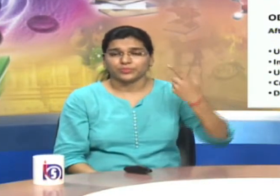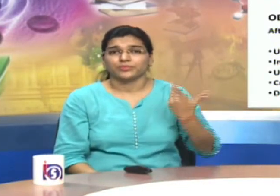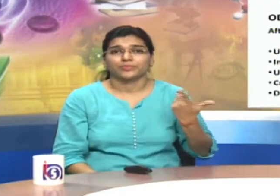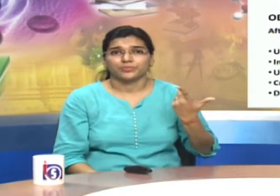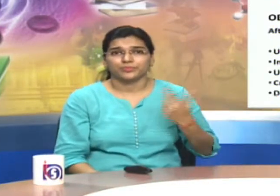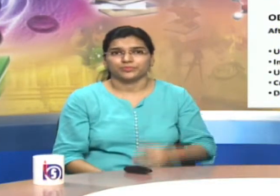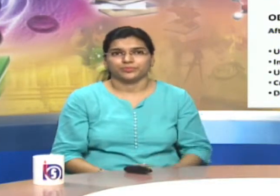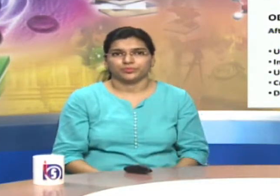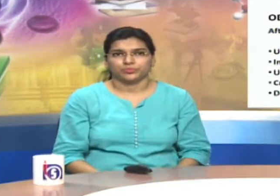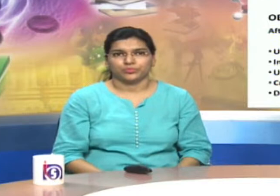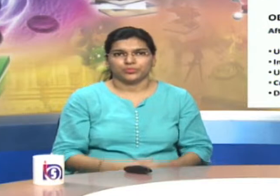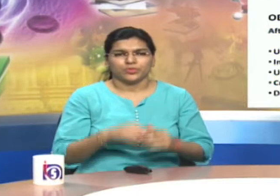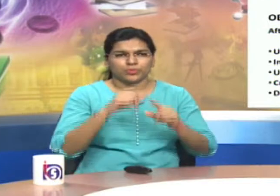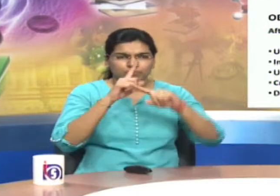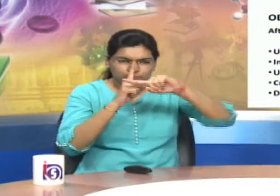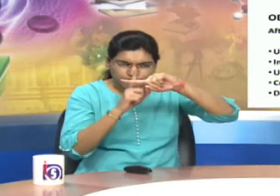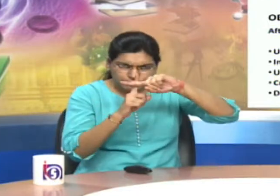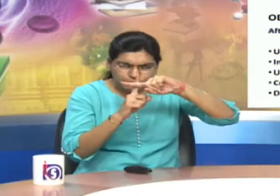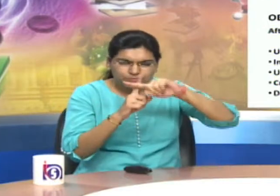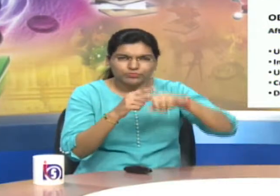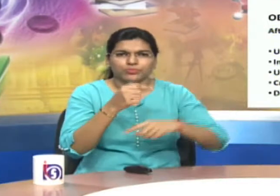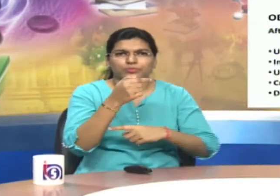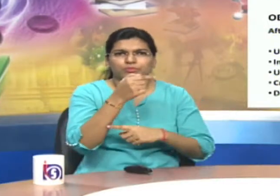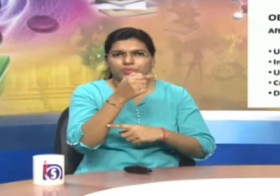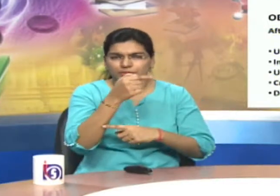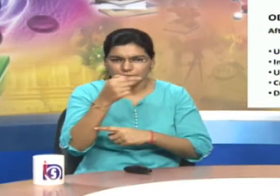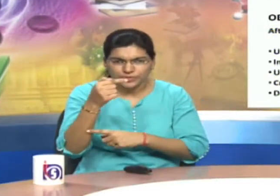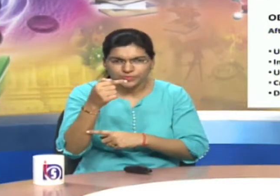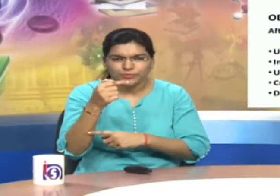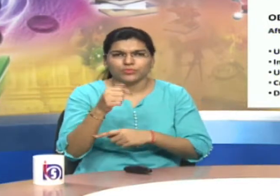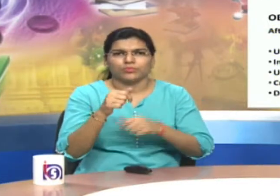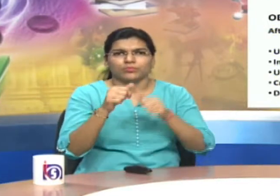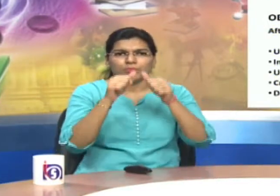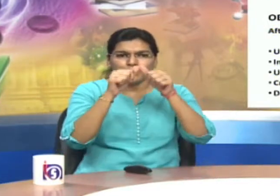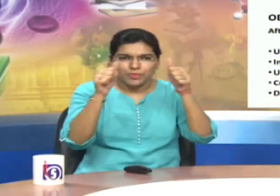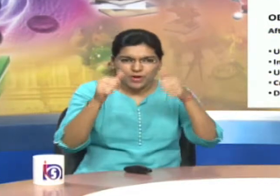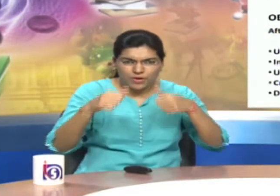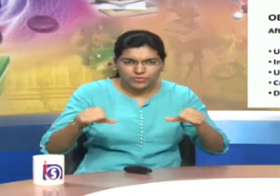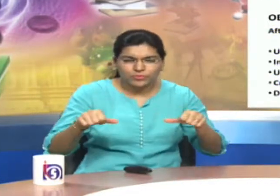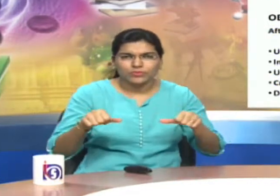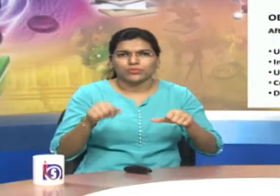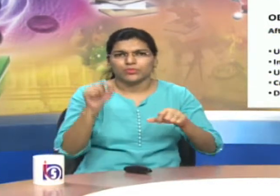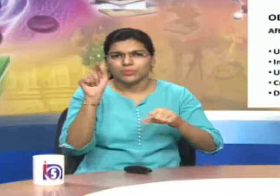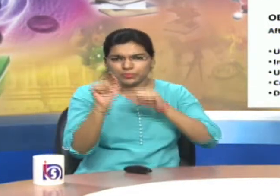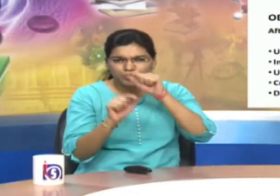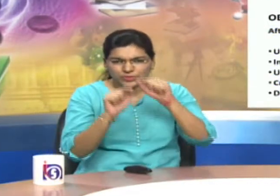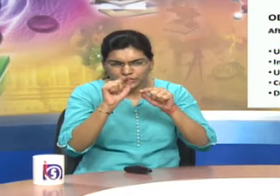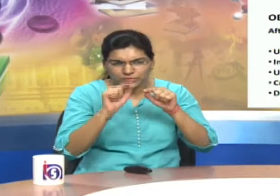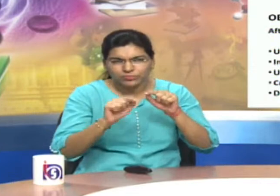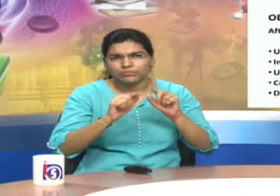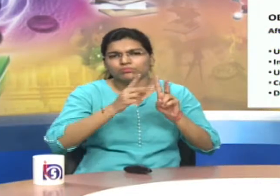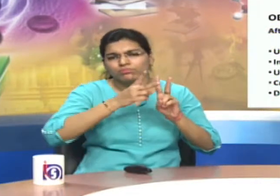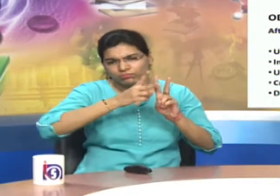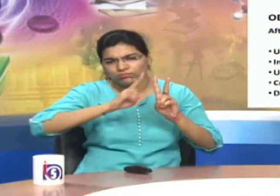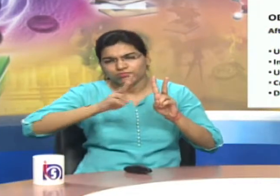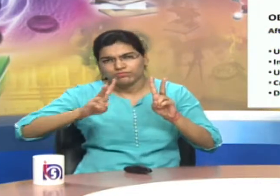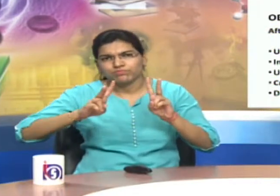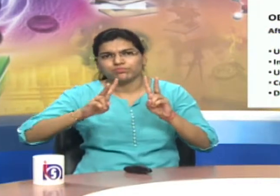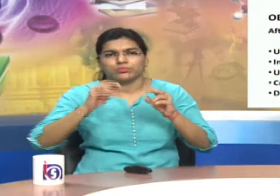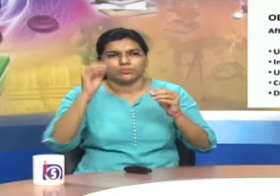First objective is we all can use formulas of plus, minus, division,